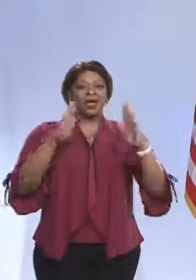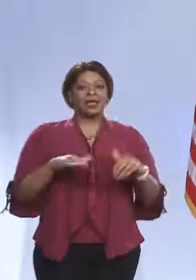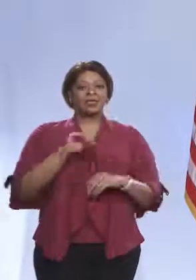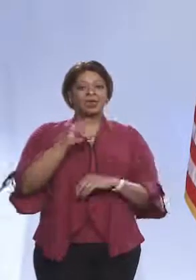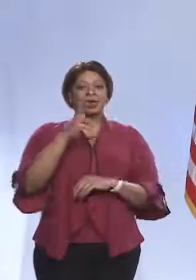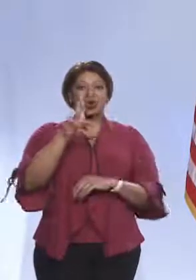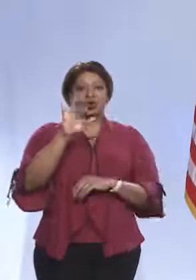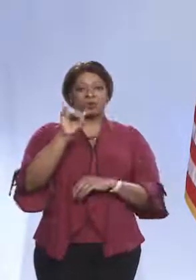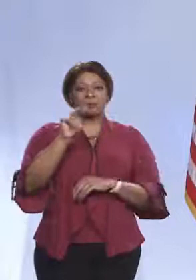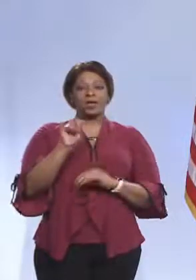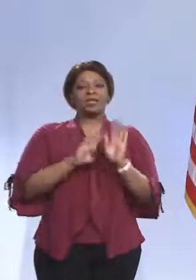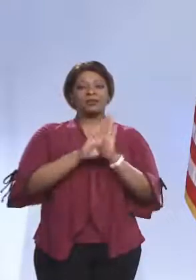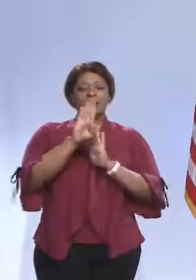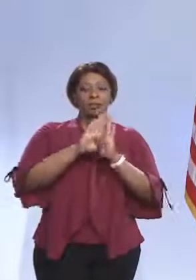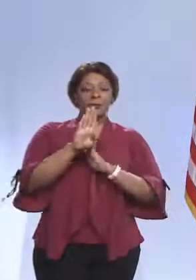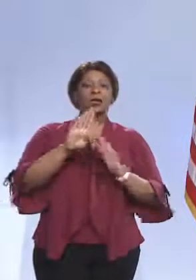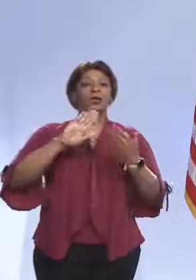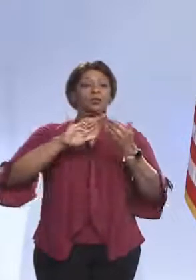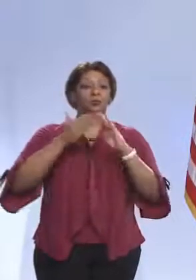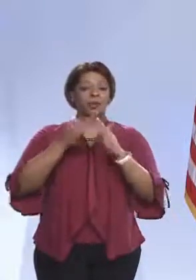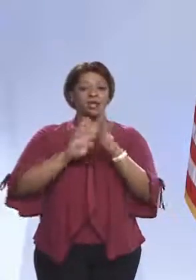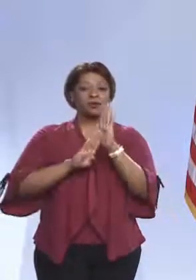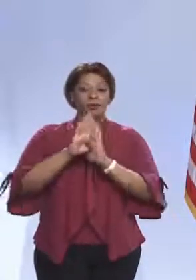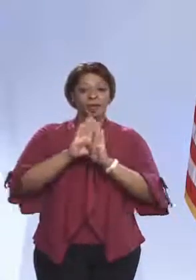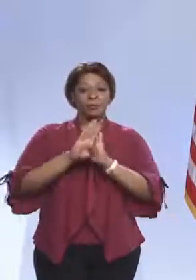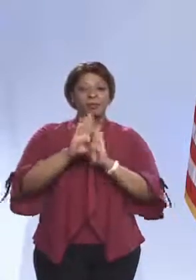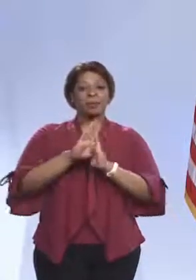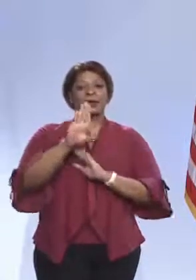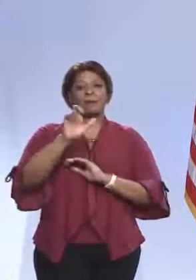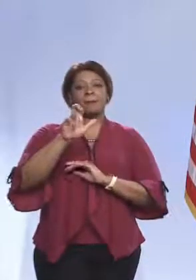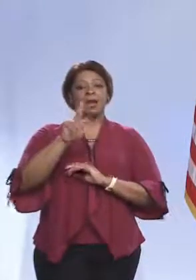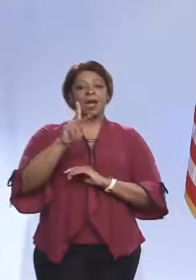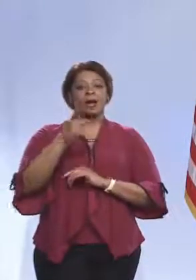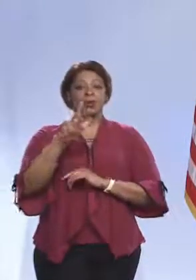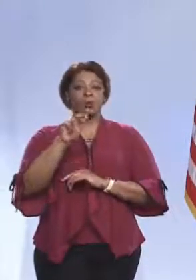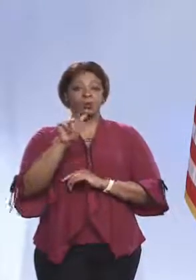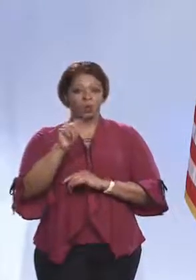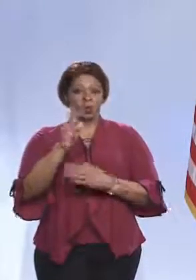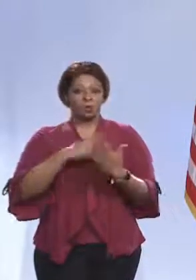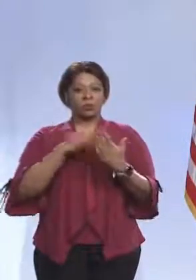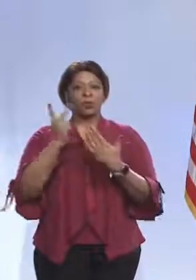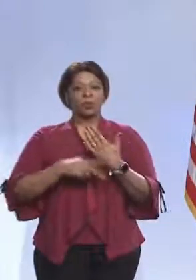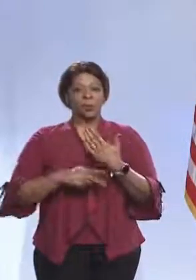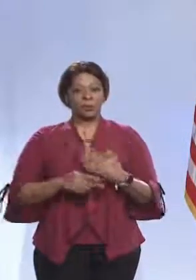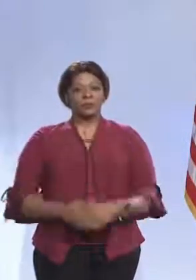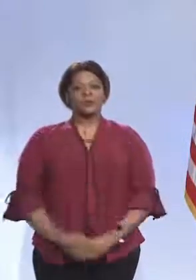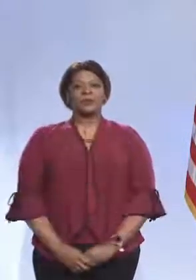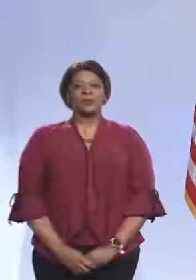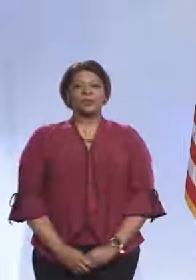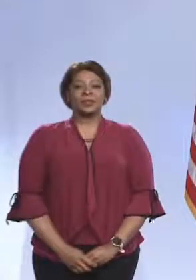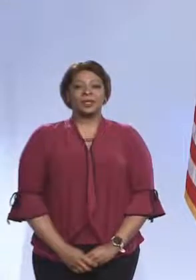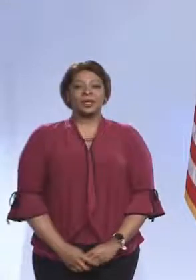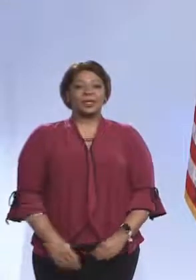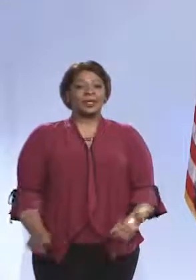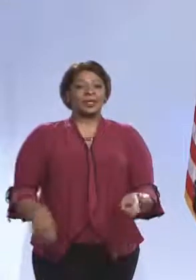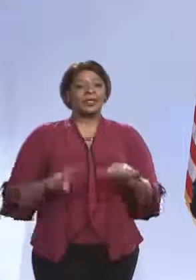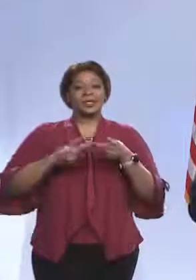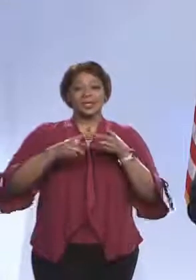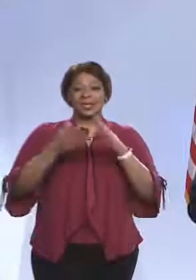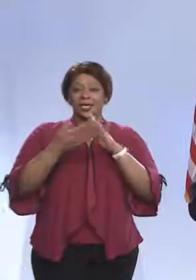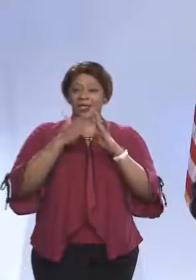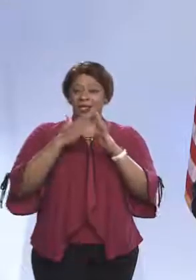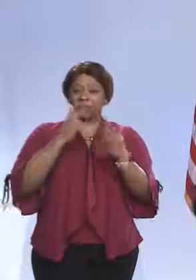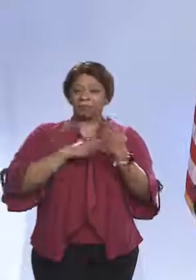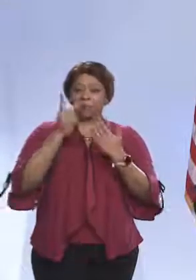Urban Development Community Development Block Grant Program. The second city program is